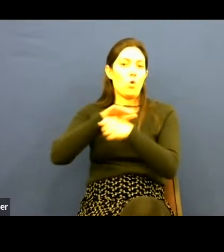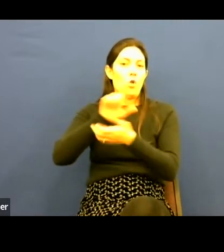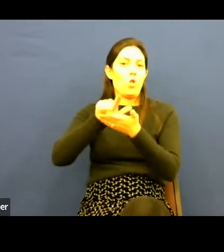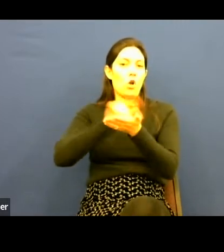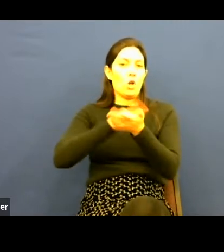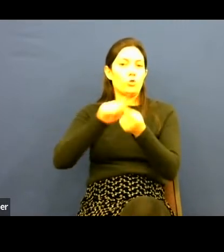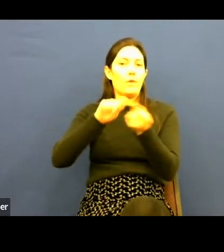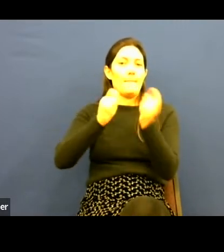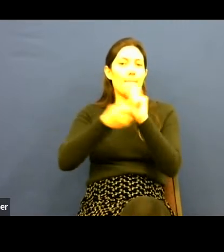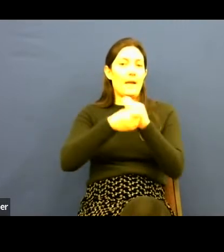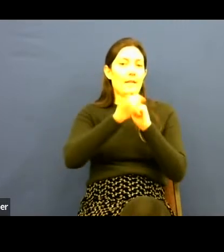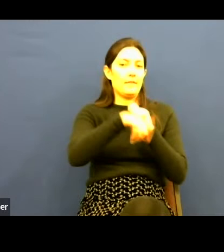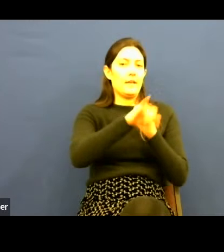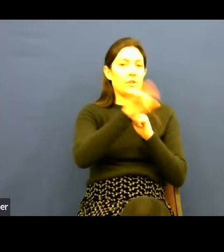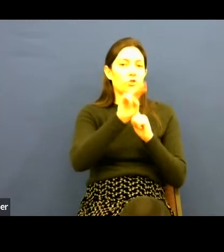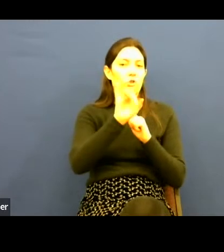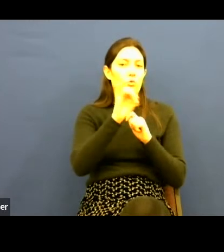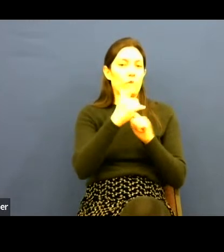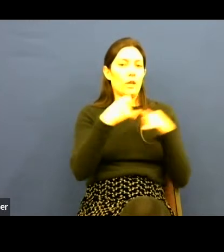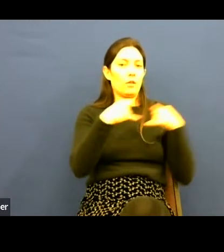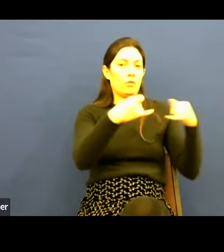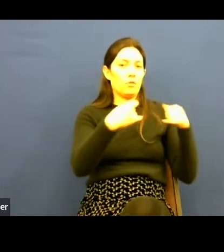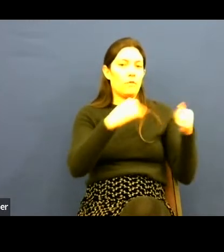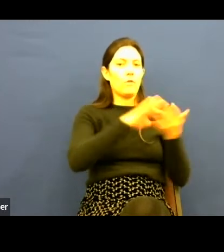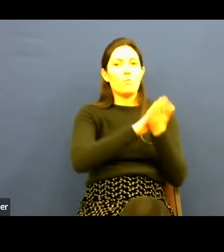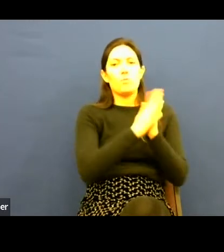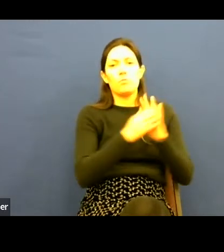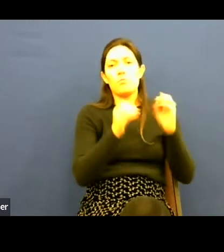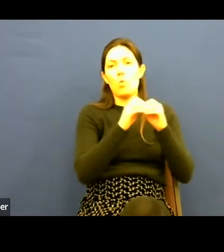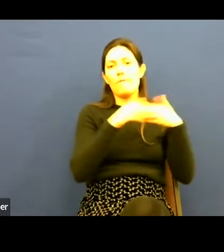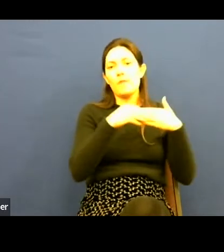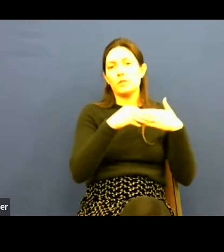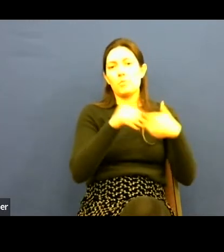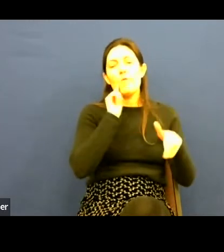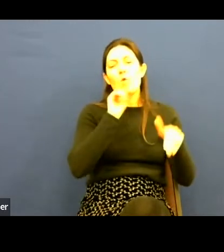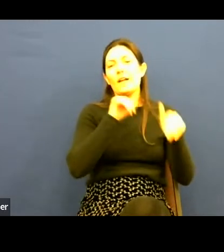zoning code to permit greater flexibility for